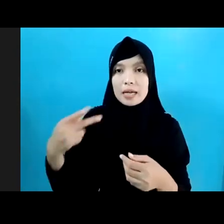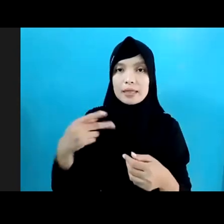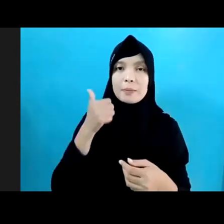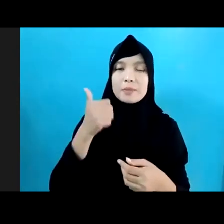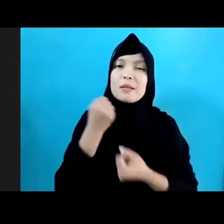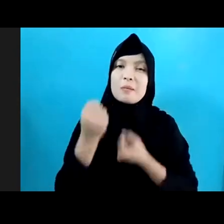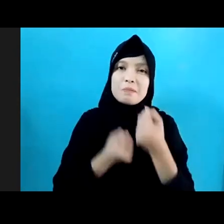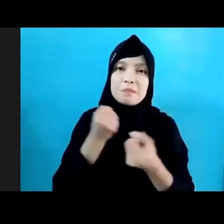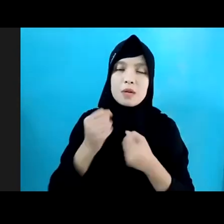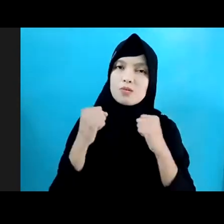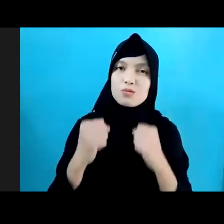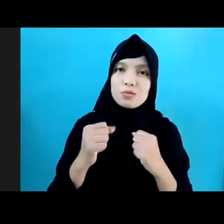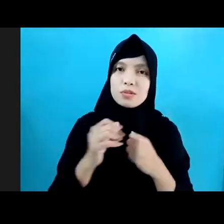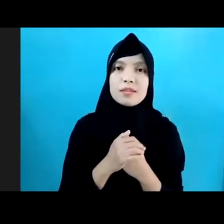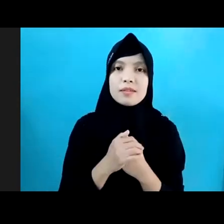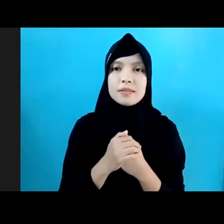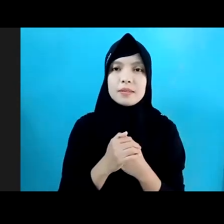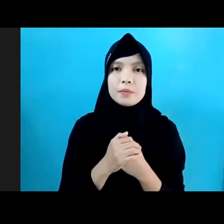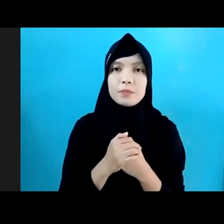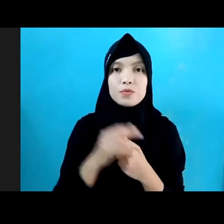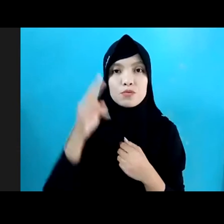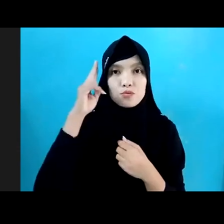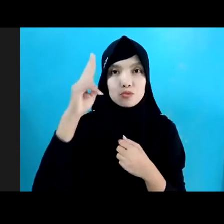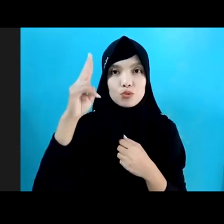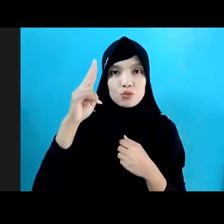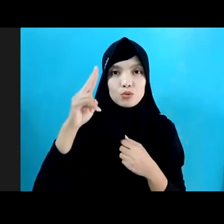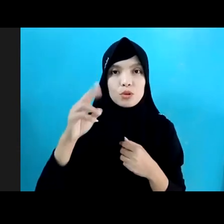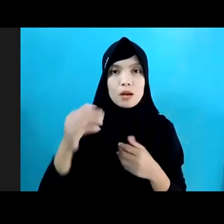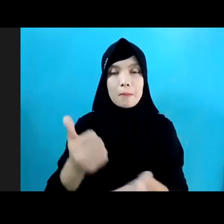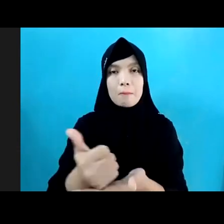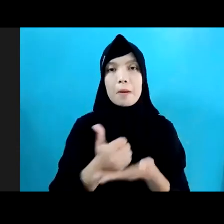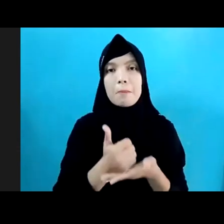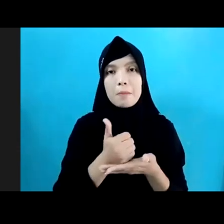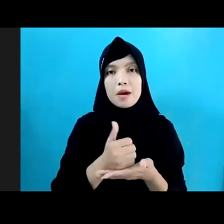In And We're Thinking About You So Just Wanted To Acknowledge That Before I Start